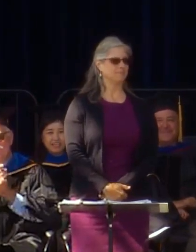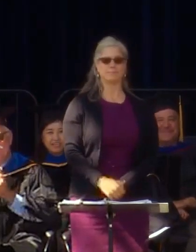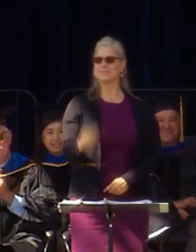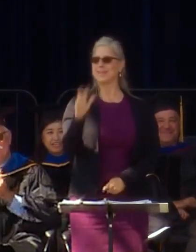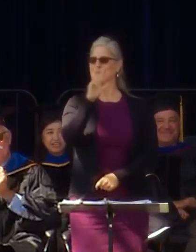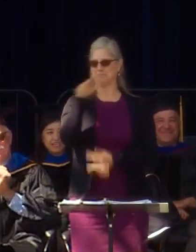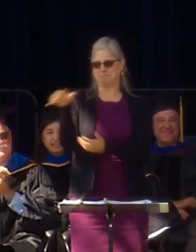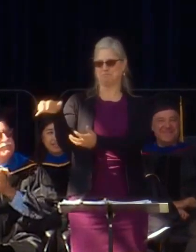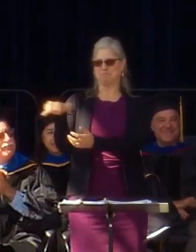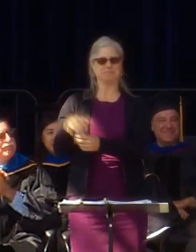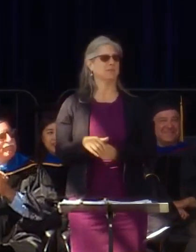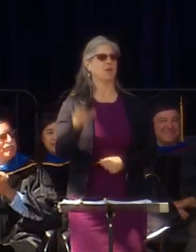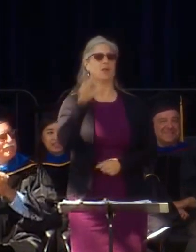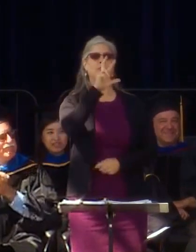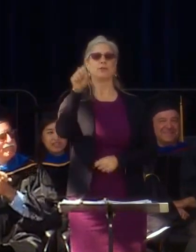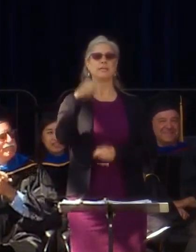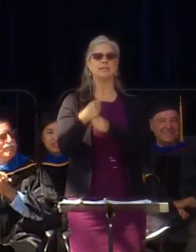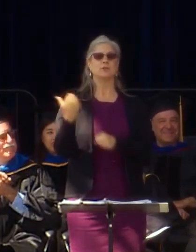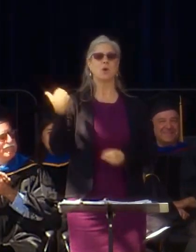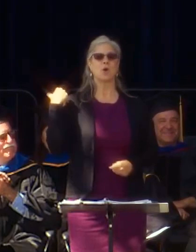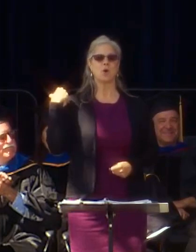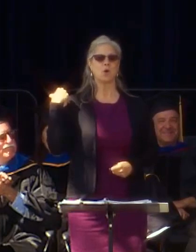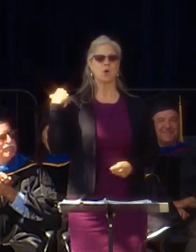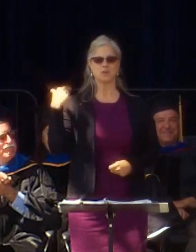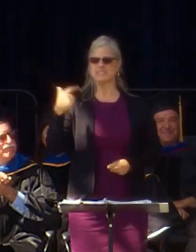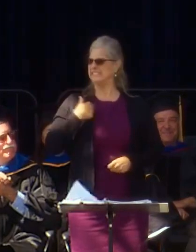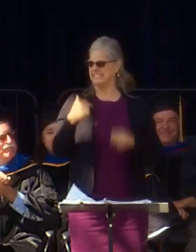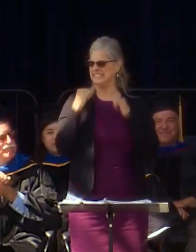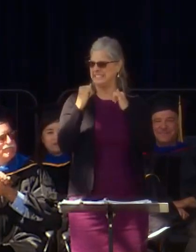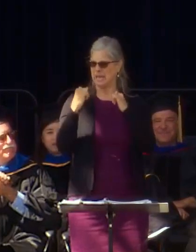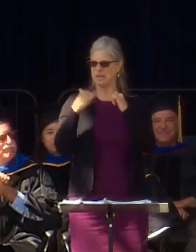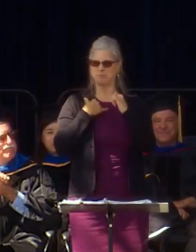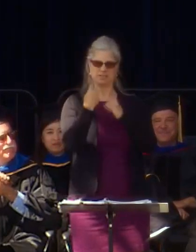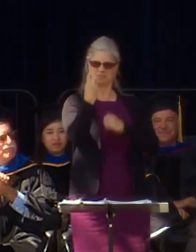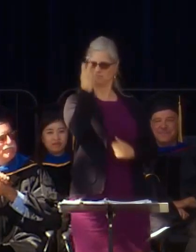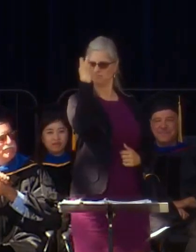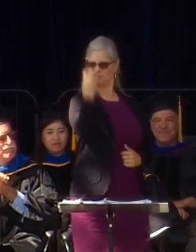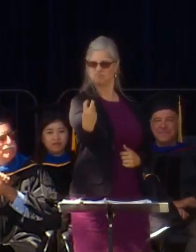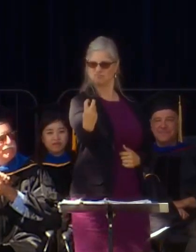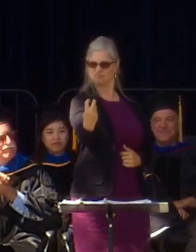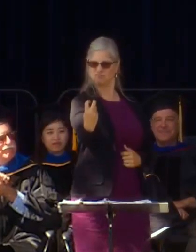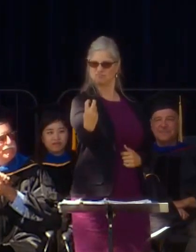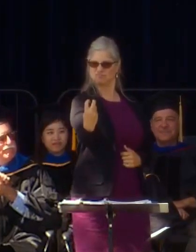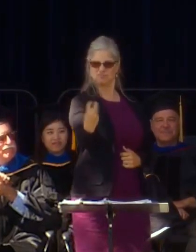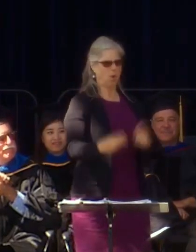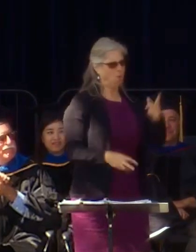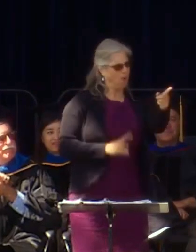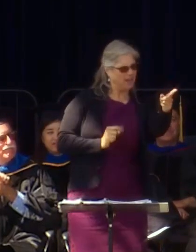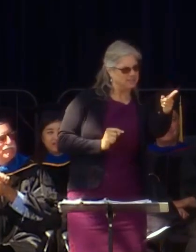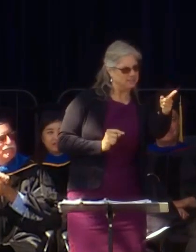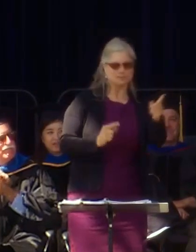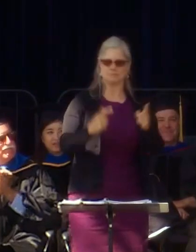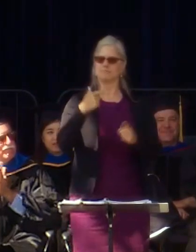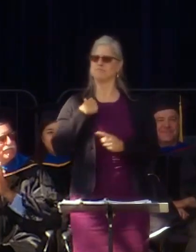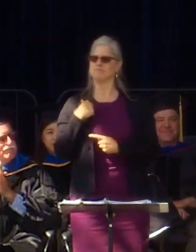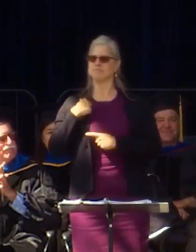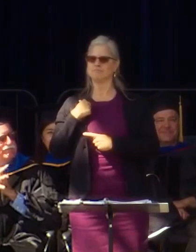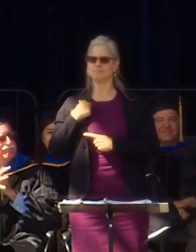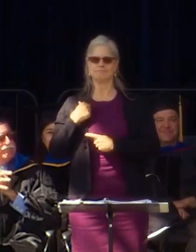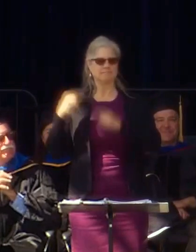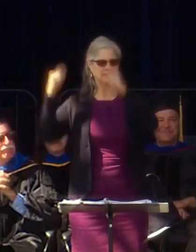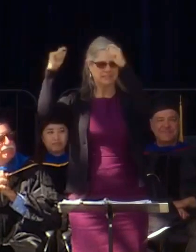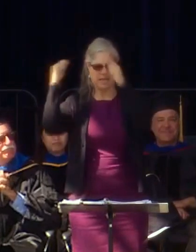30 years ago, I was just where you are now. I was in a cap and